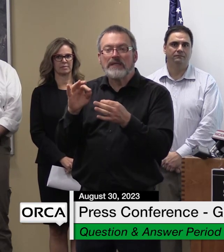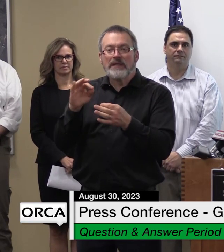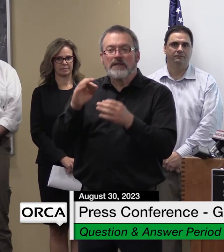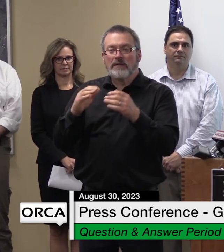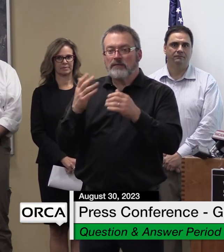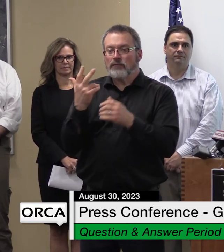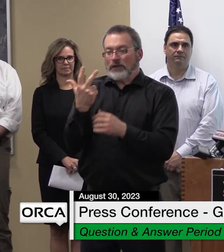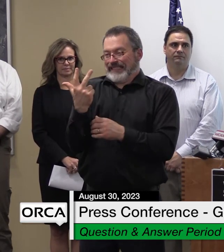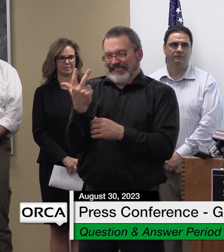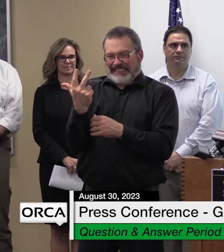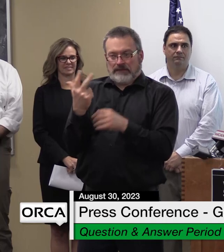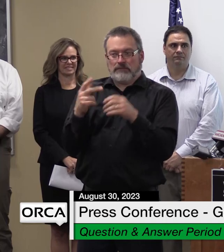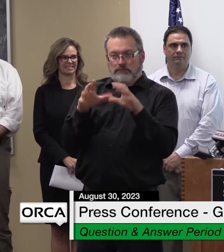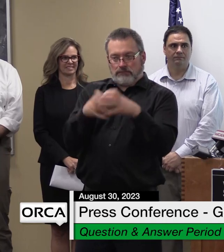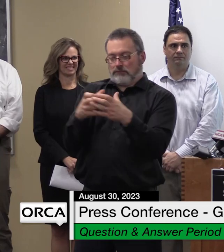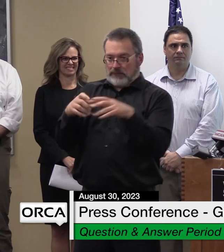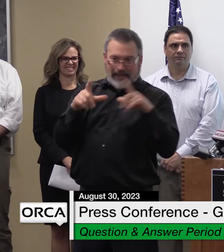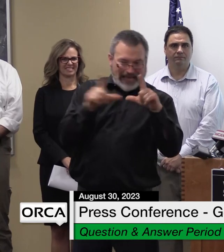Three pairs. Three.